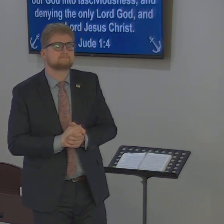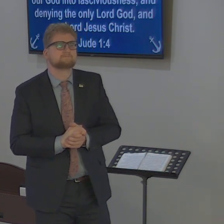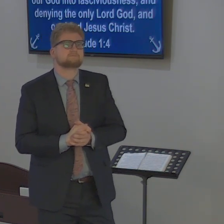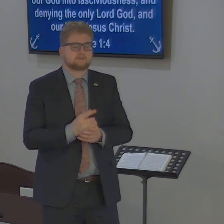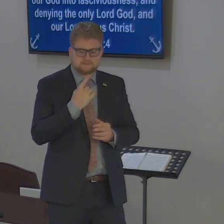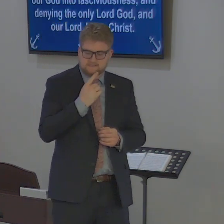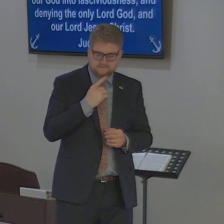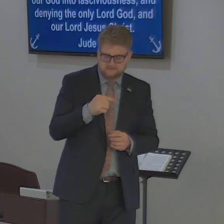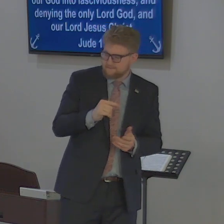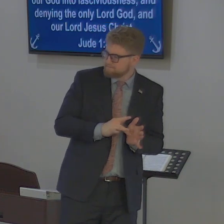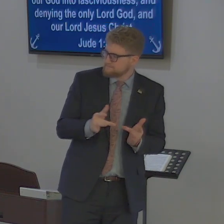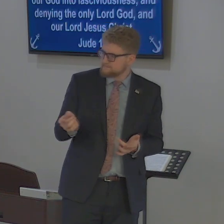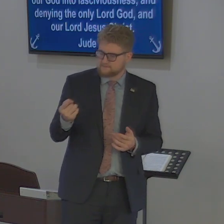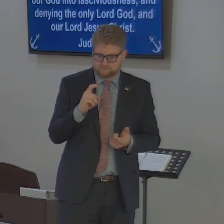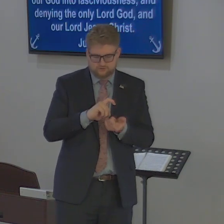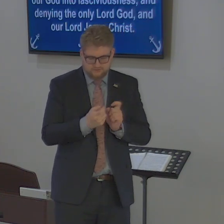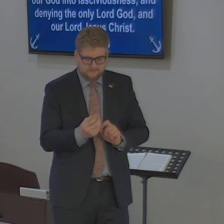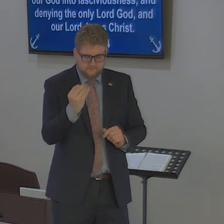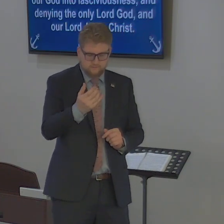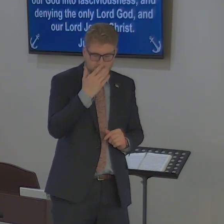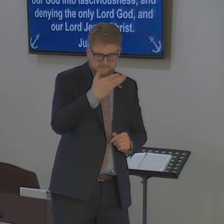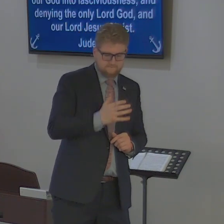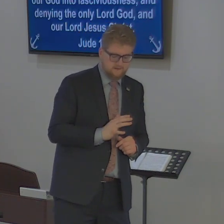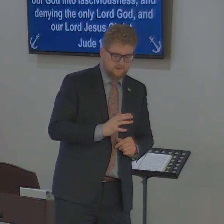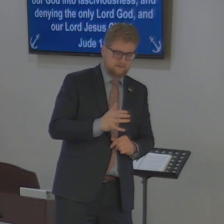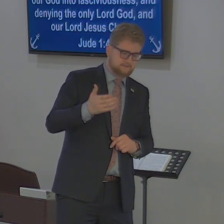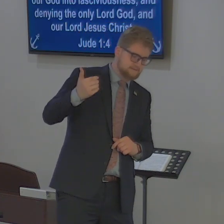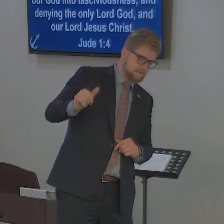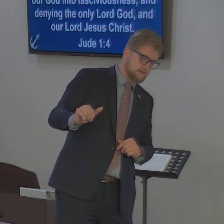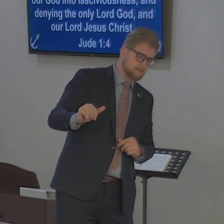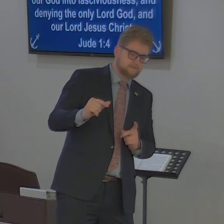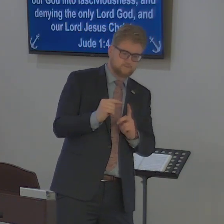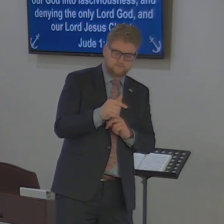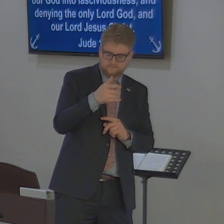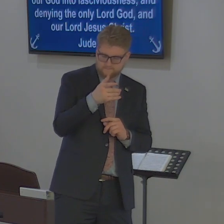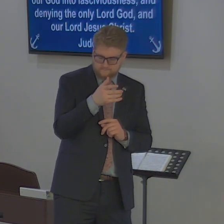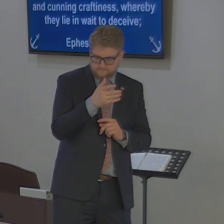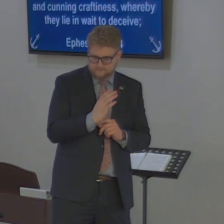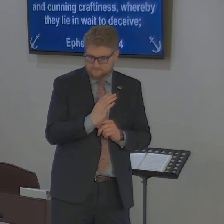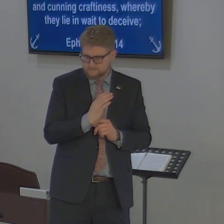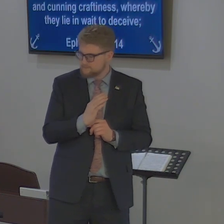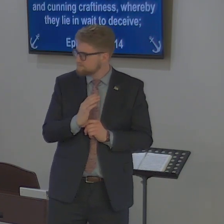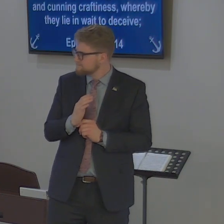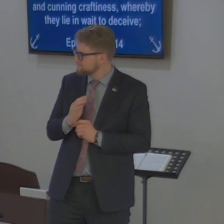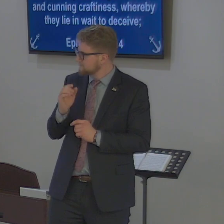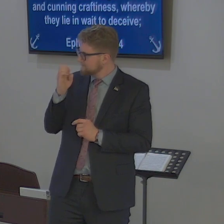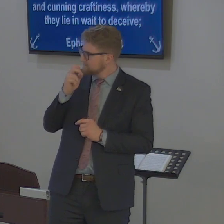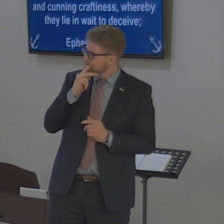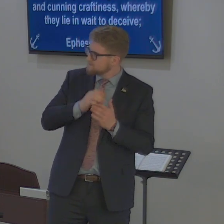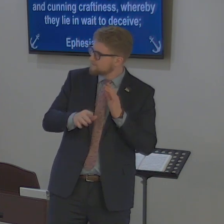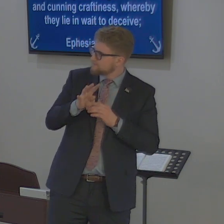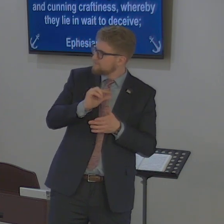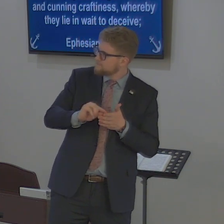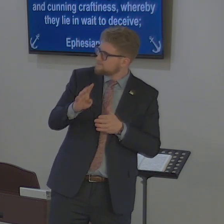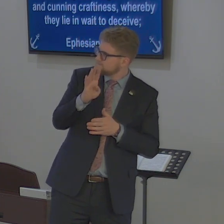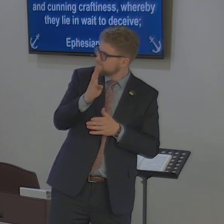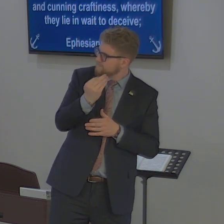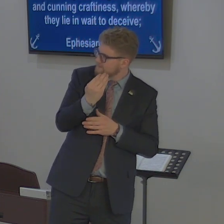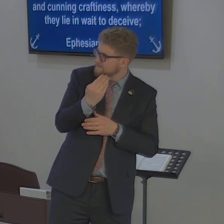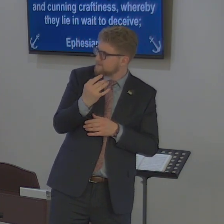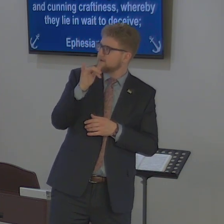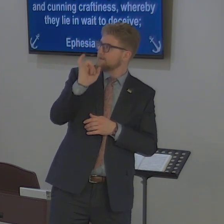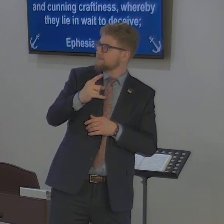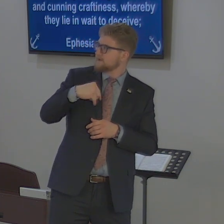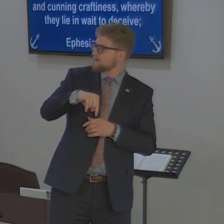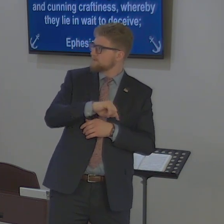only Lord God and our Lord Jesus Christ. They were in that day, they're in this day. Ephesians chapter 4, verse 14. That we henceforth, I mentioned it, be